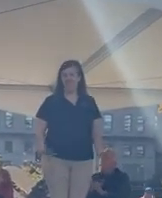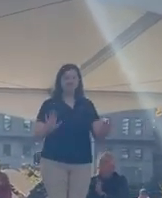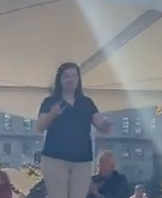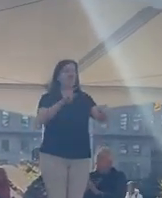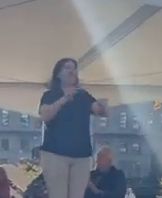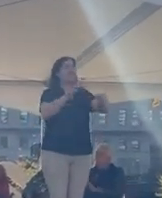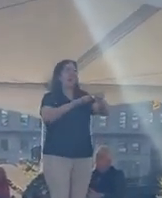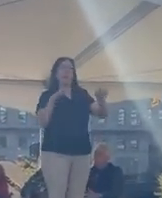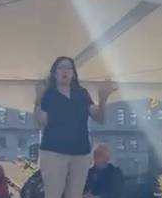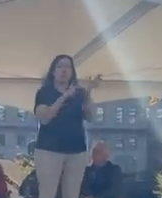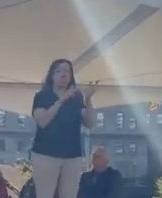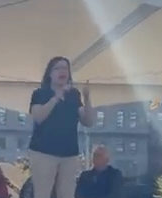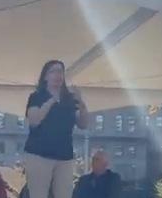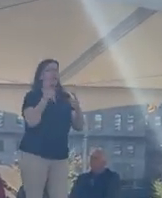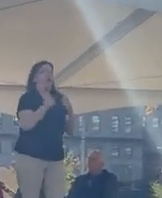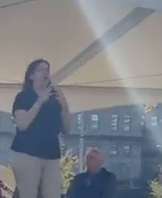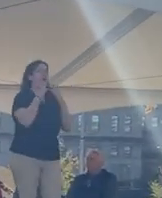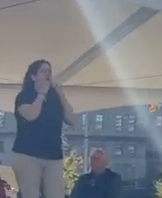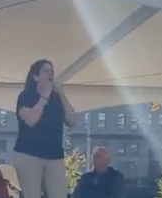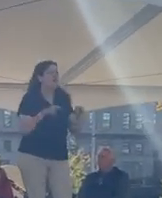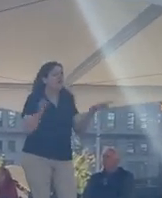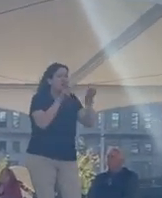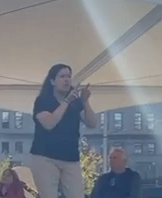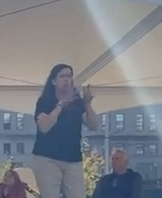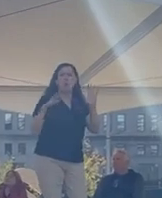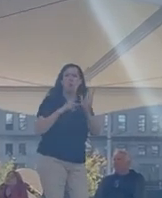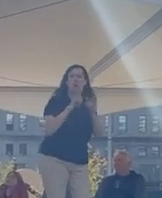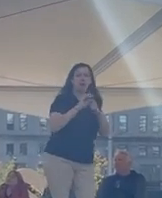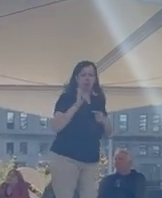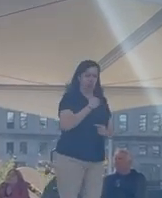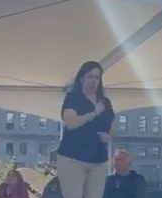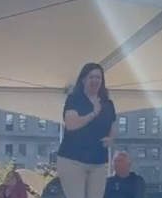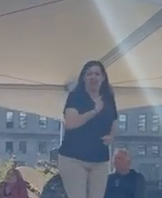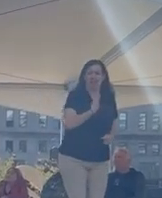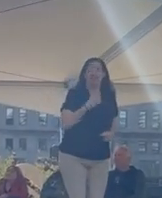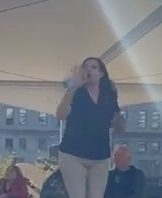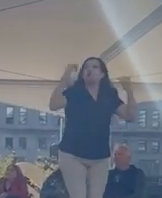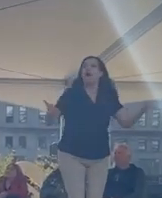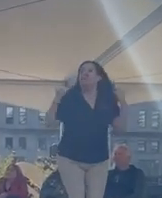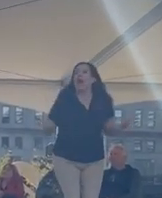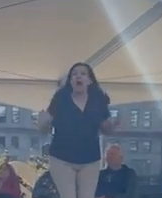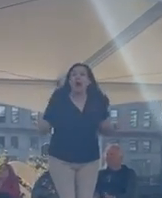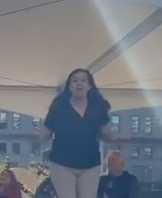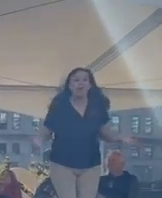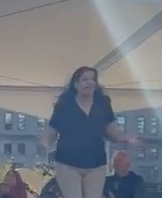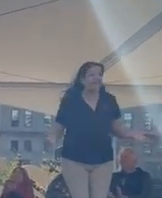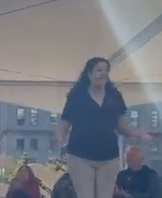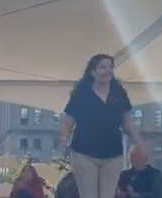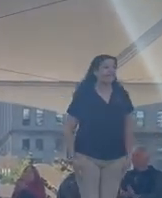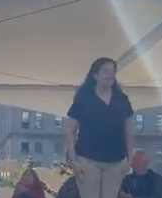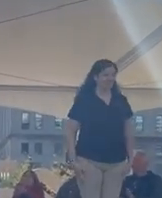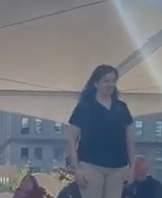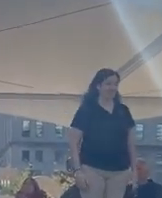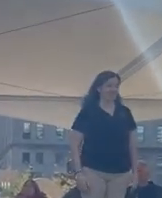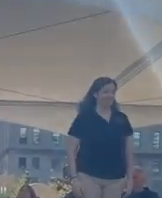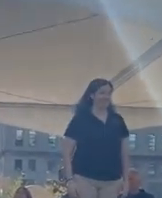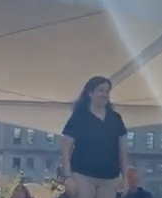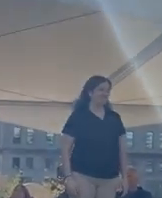The time to return to our values, to return to ourselves, it's right now.